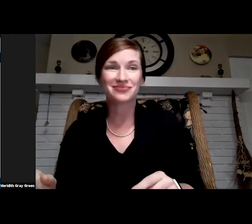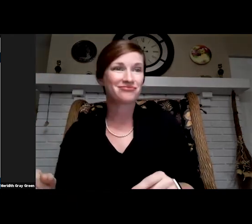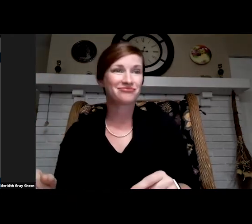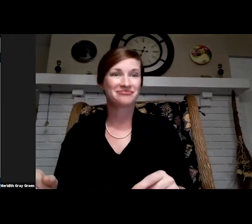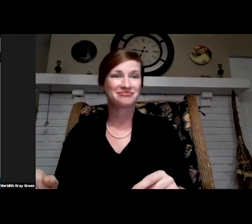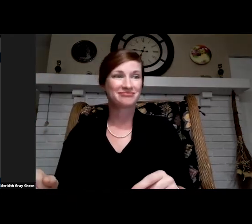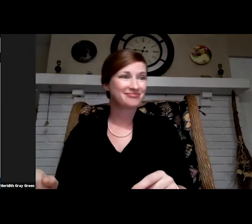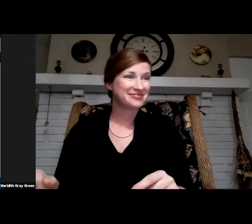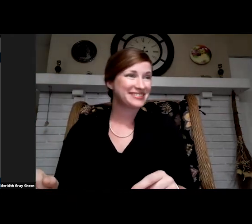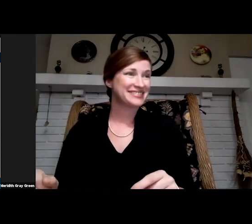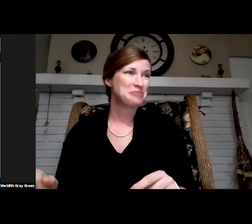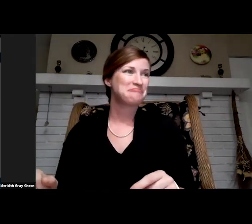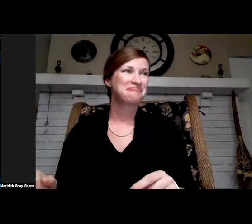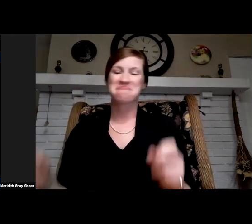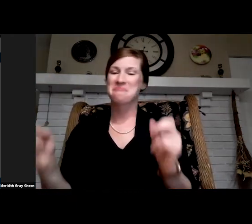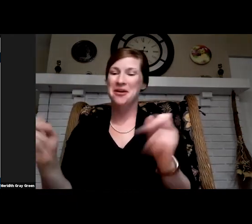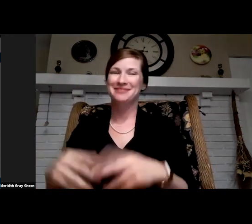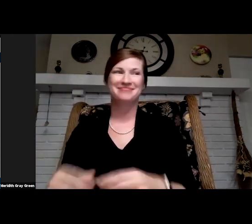Any more?